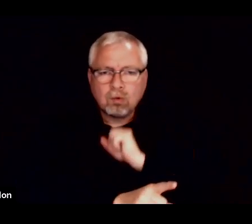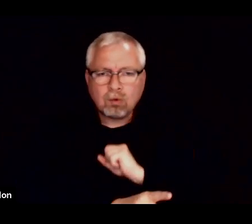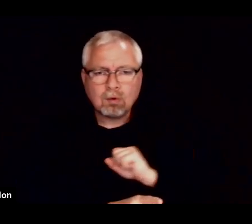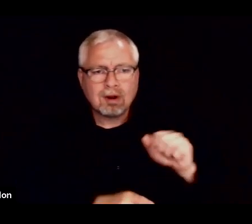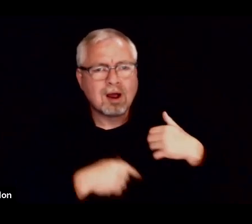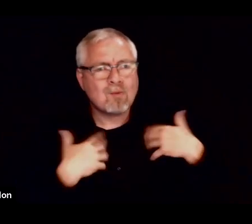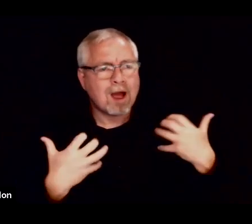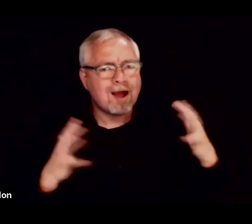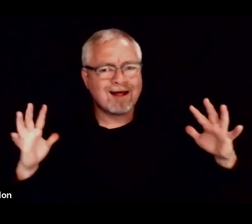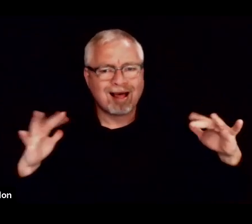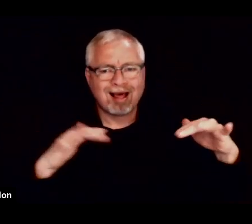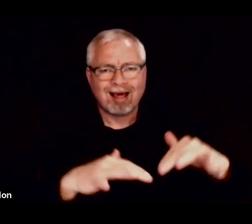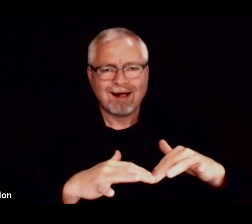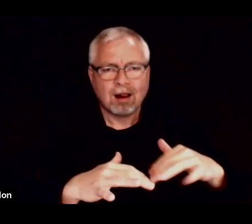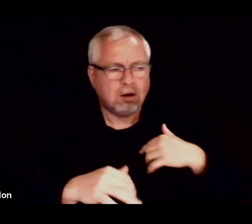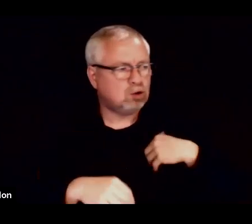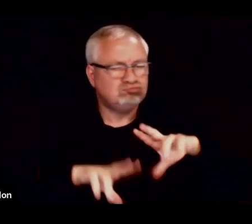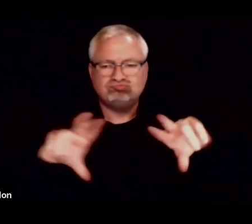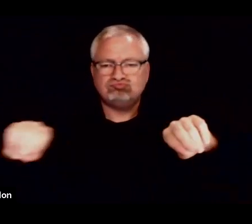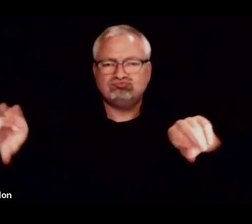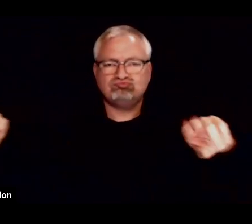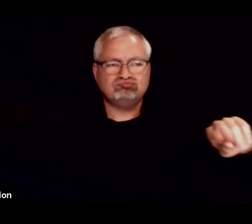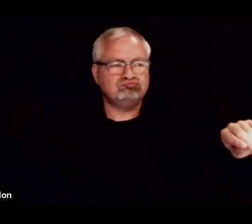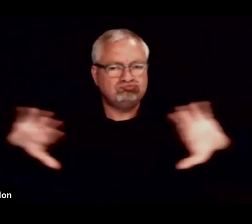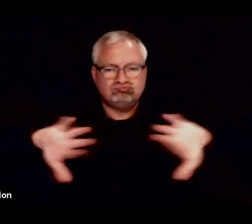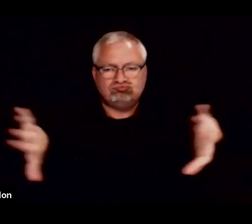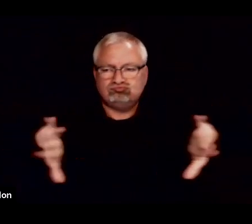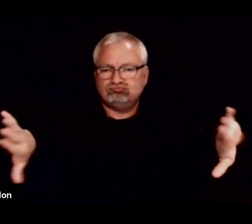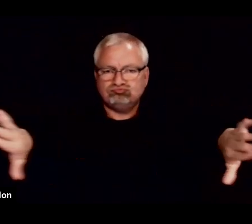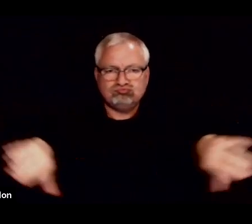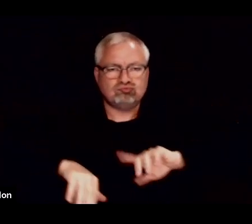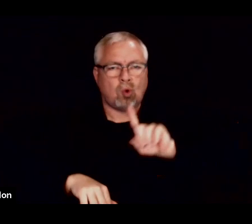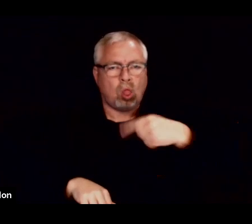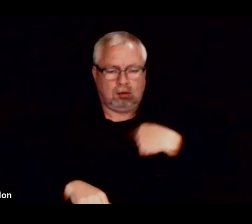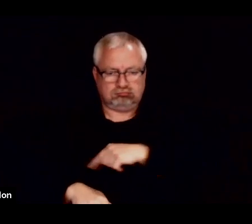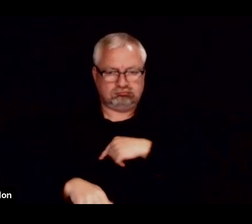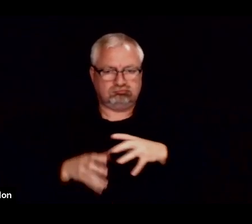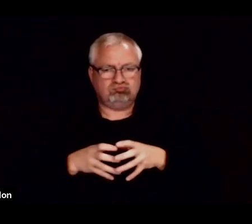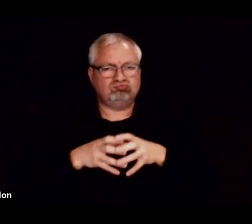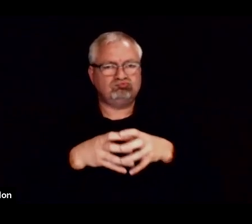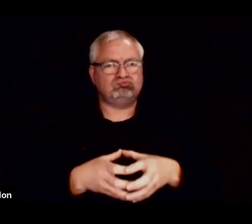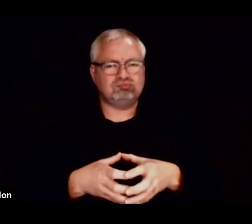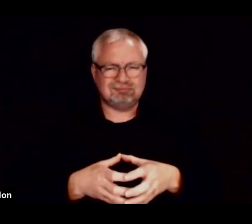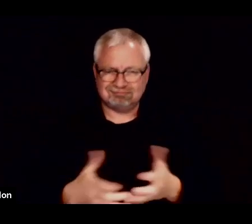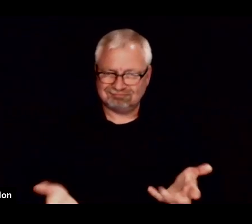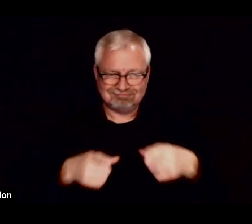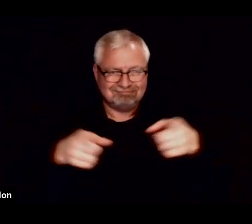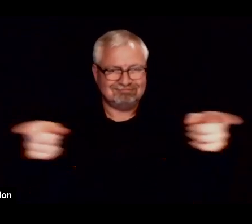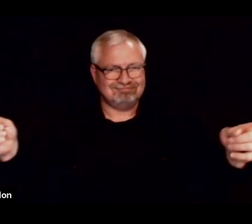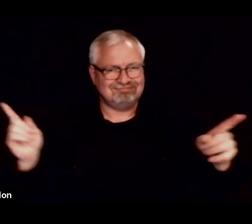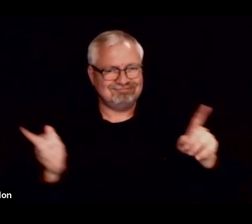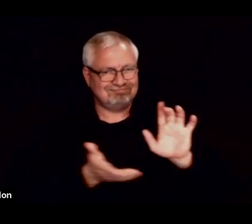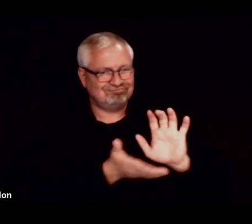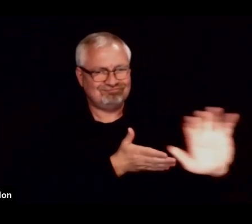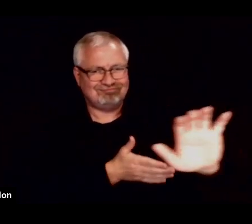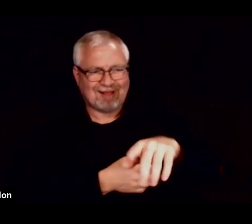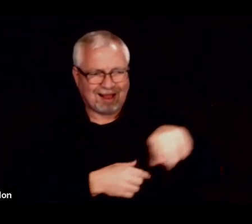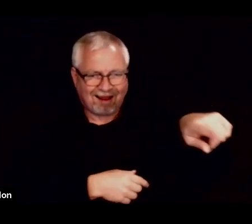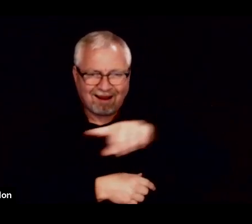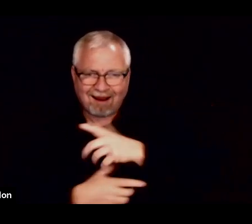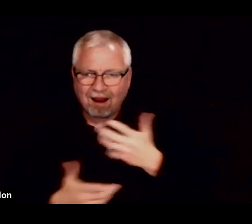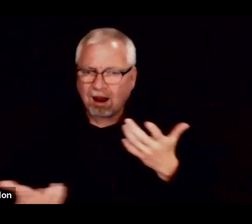too much of a pull. And so we get people who would be particularly at risk that would want to attend. And I